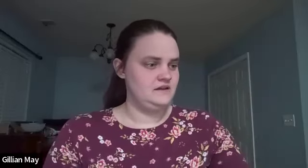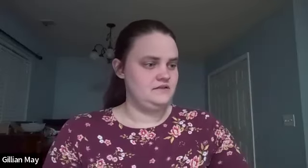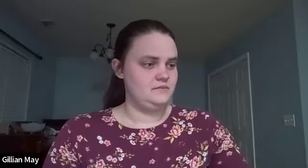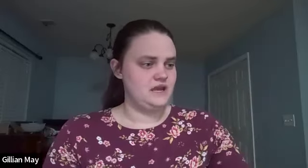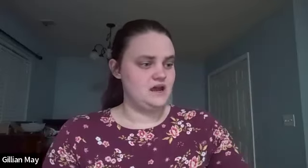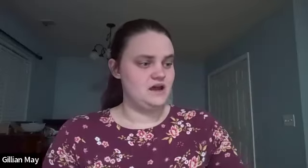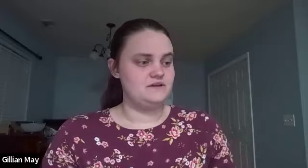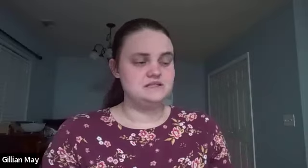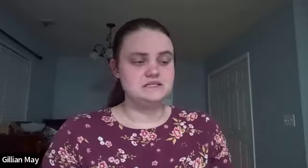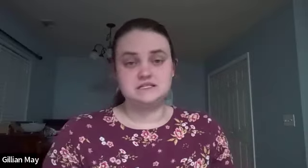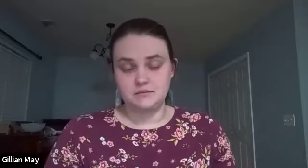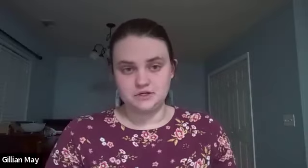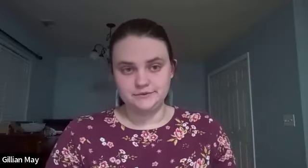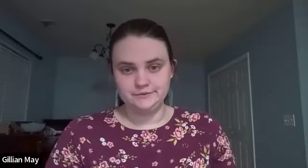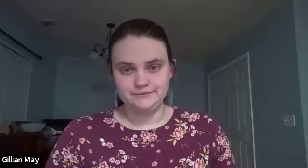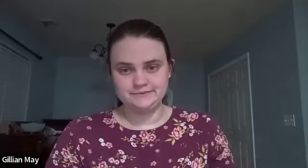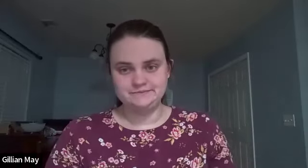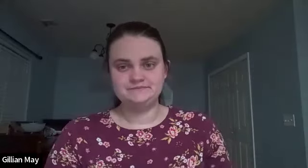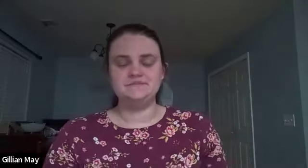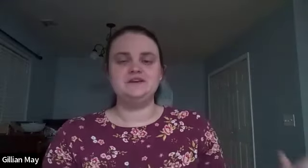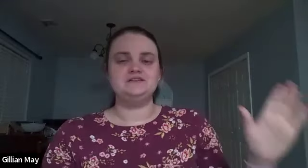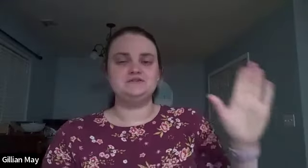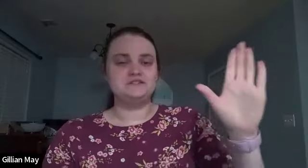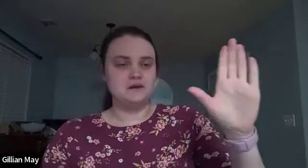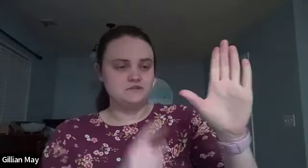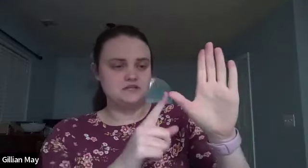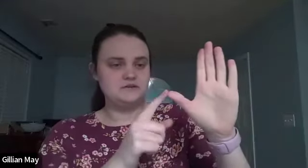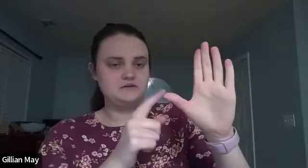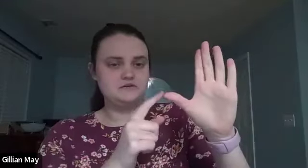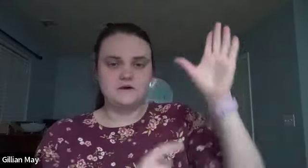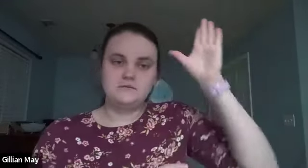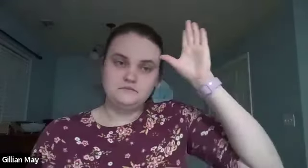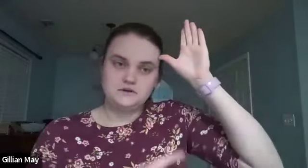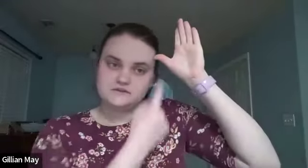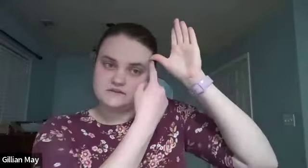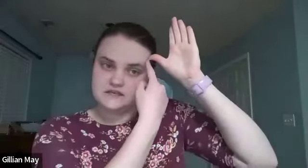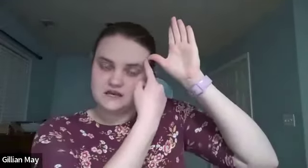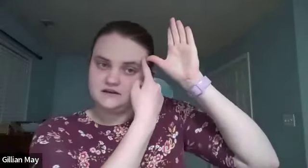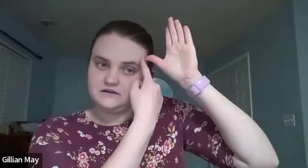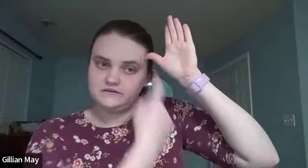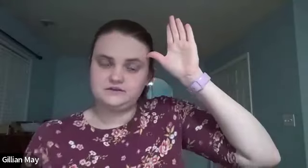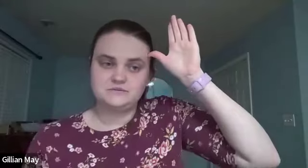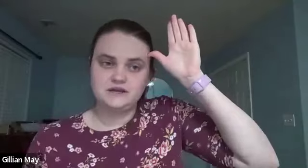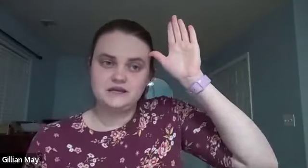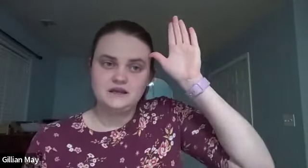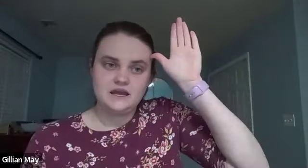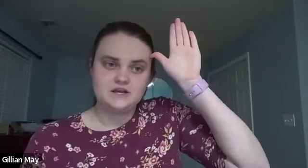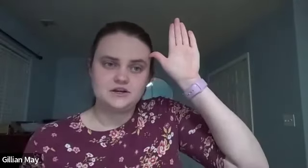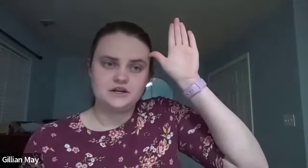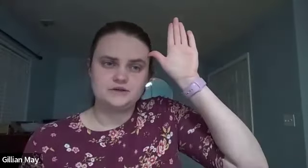Then we have stubborn. So stubborn is going to be your thumb goes on the side of your temple again, and you're going to go